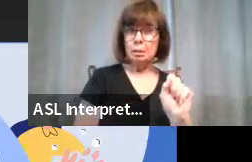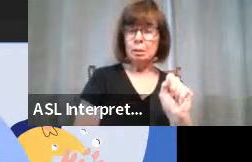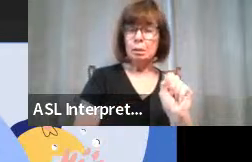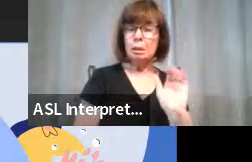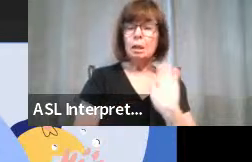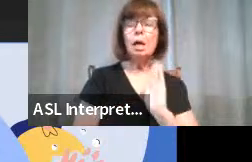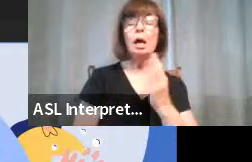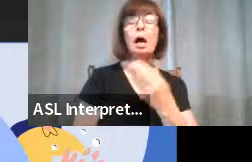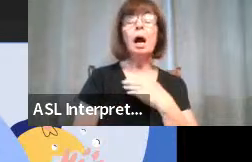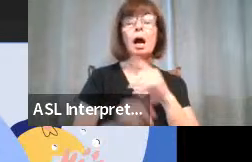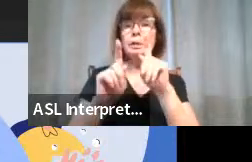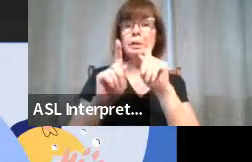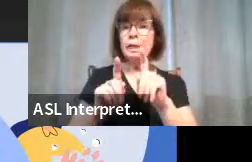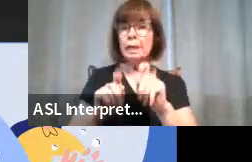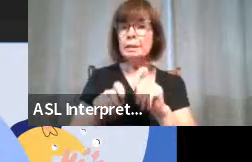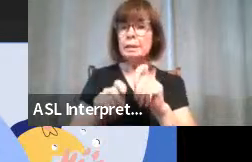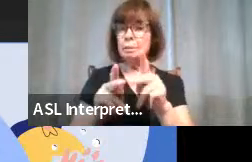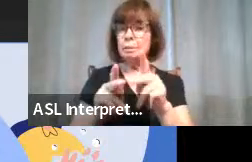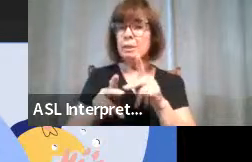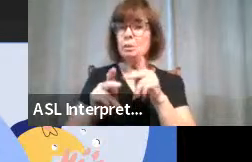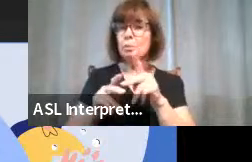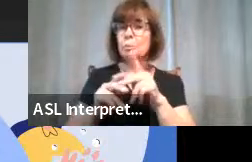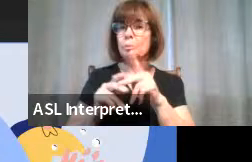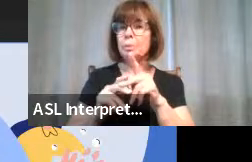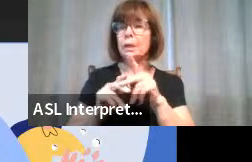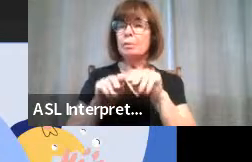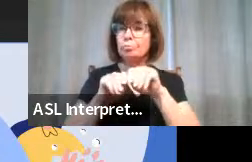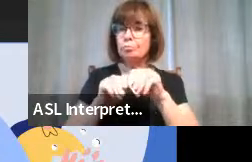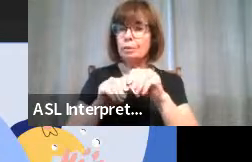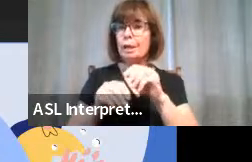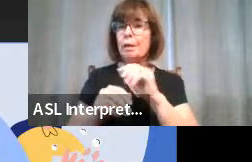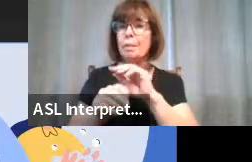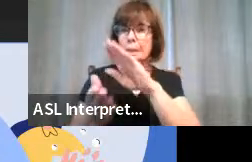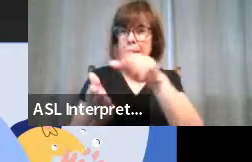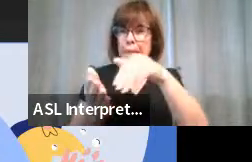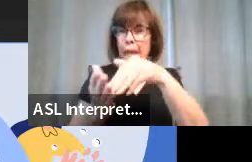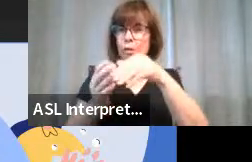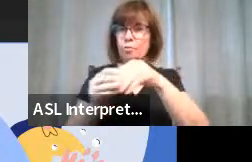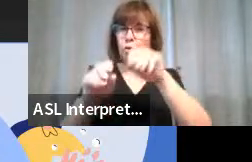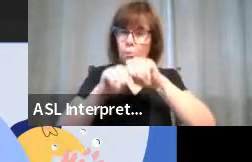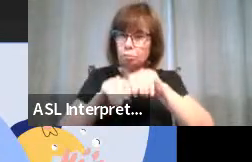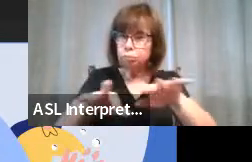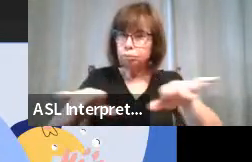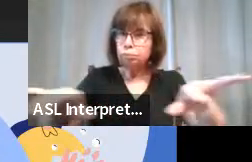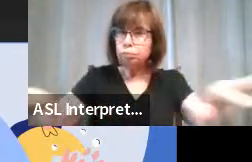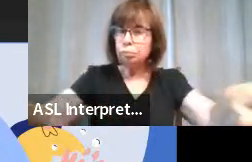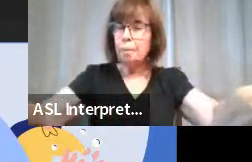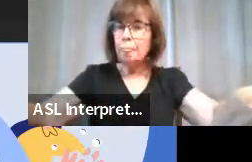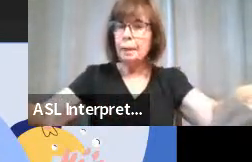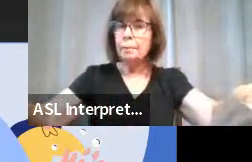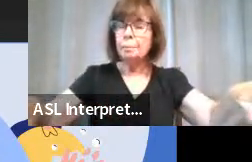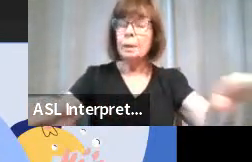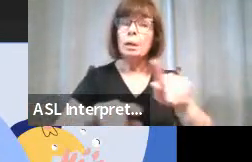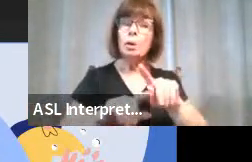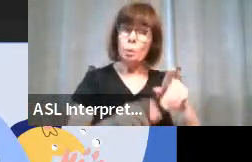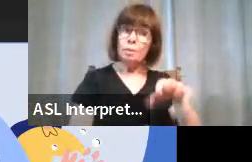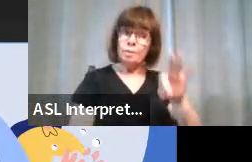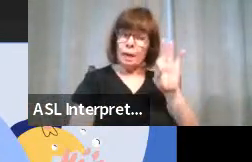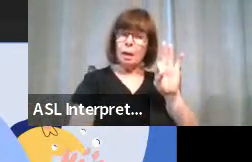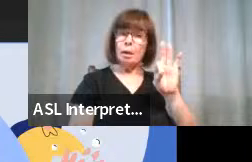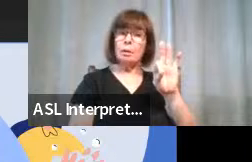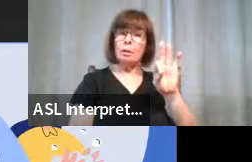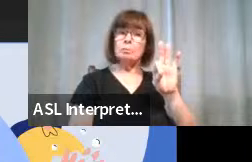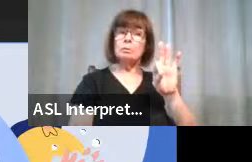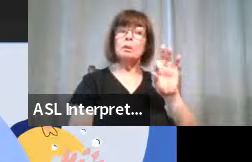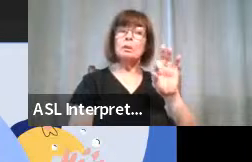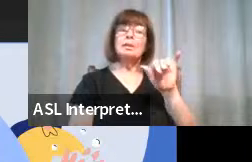be distribution hubs for testing kits. What we found was, even though they are readily available,